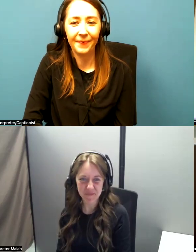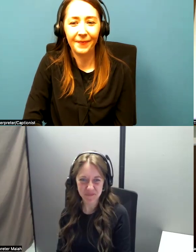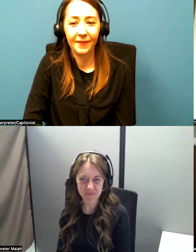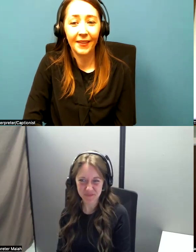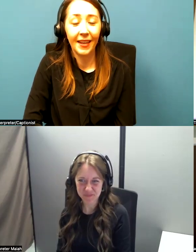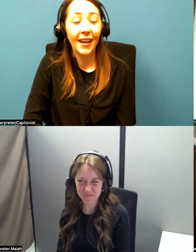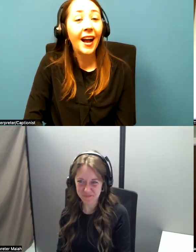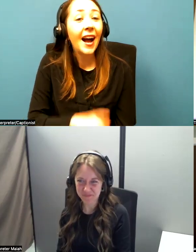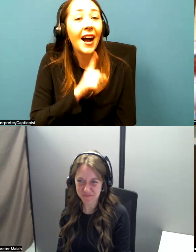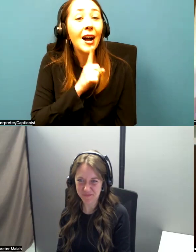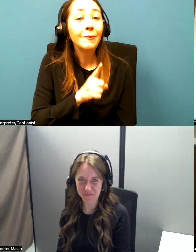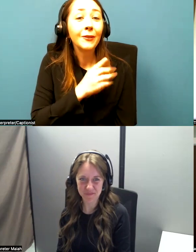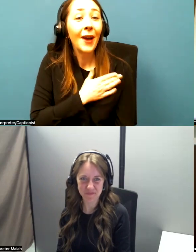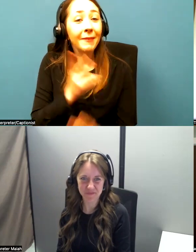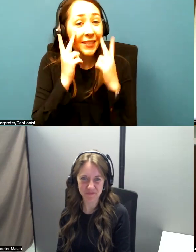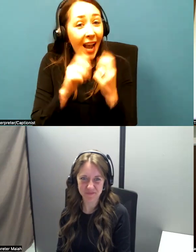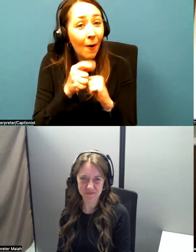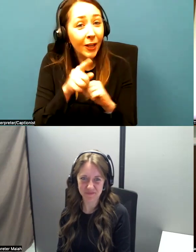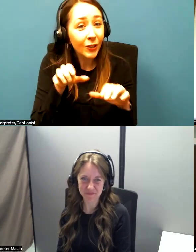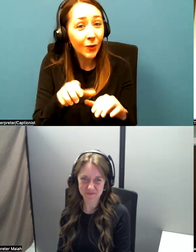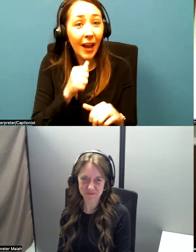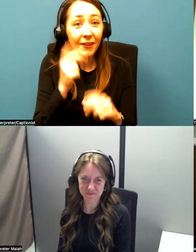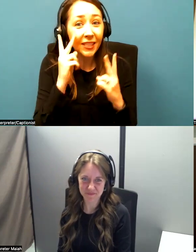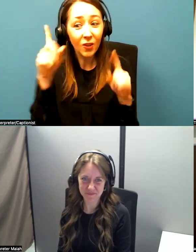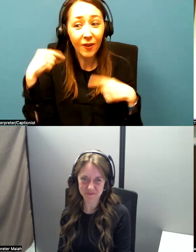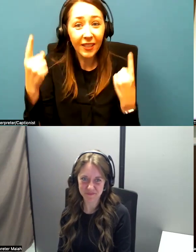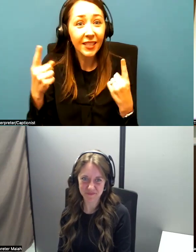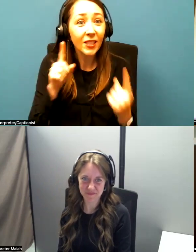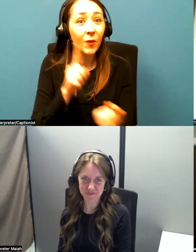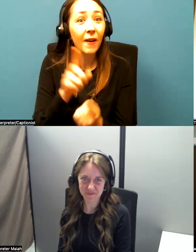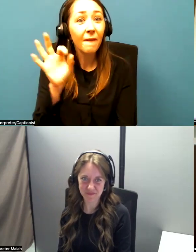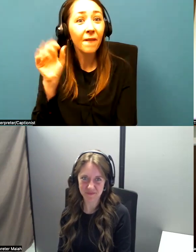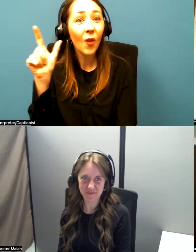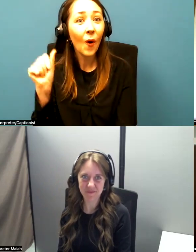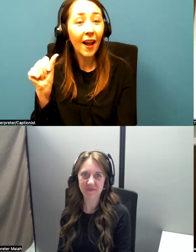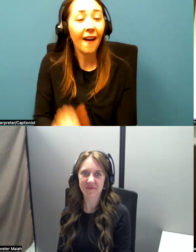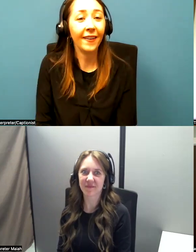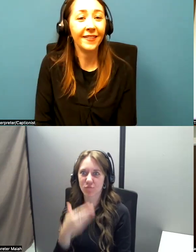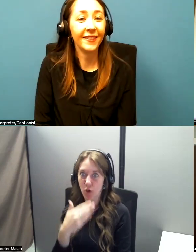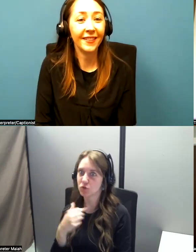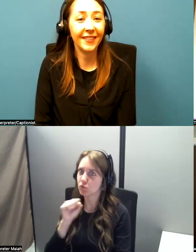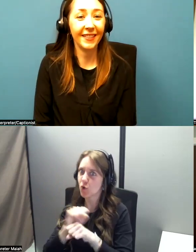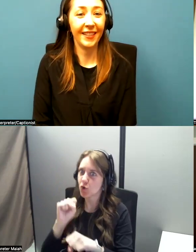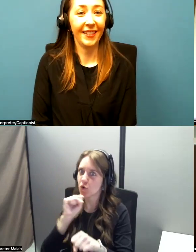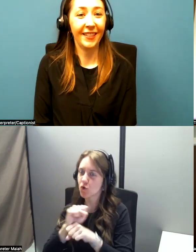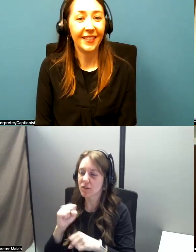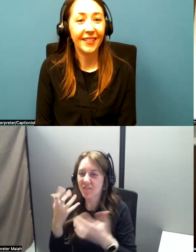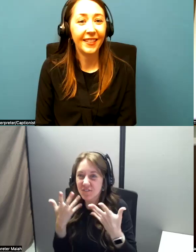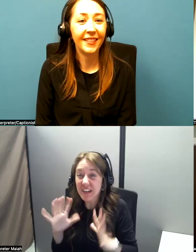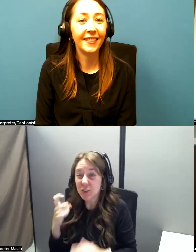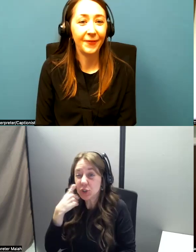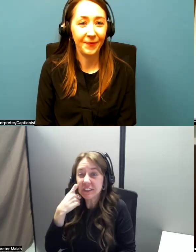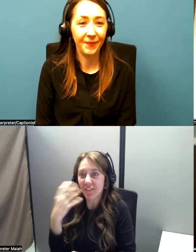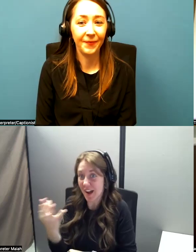I'm so happy to see you. How are you doing? I haven't seen you since we were in I just Florida. finished work on Friday, so I'm off for